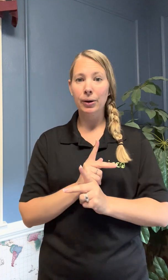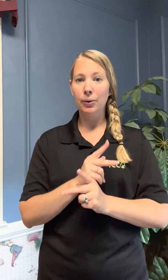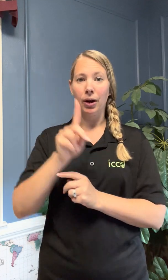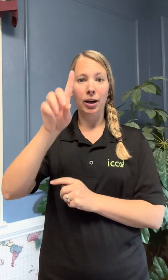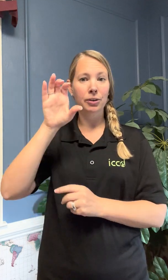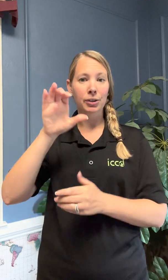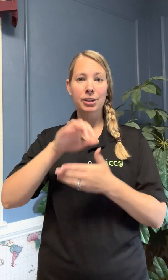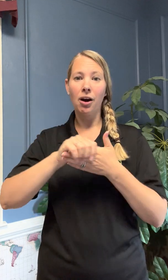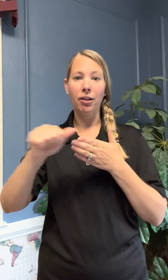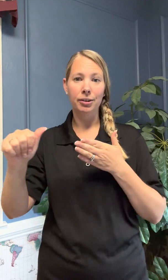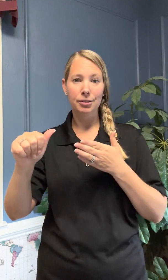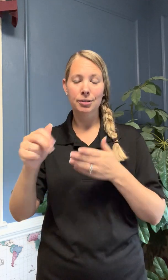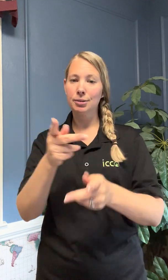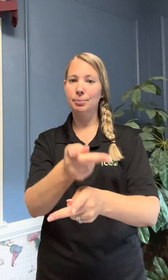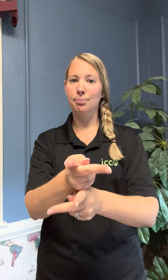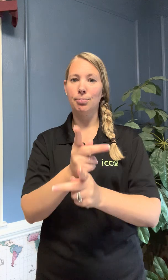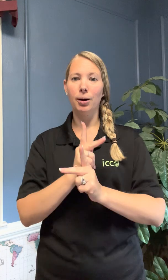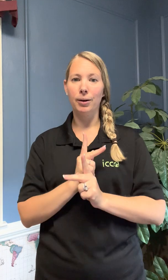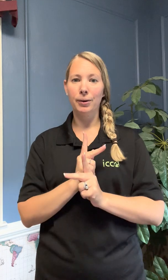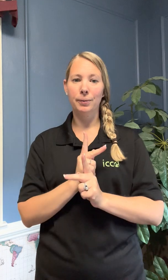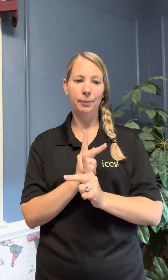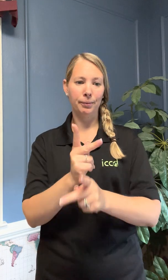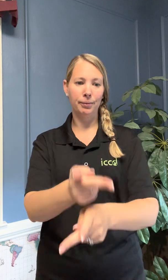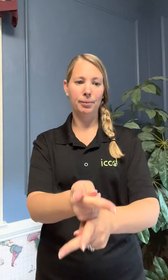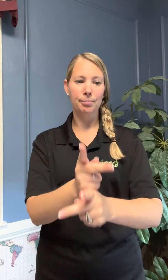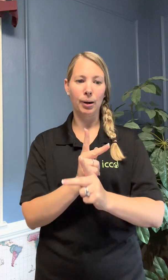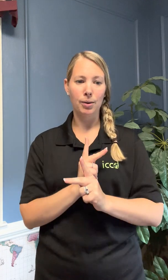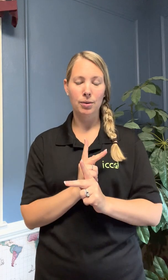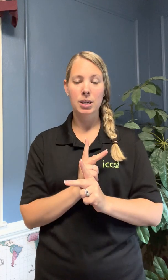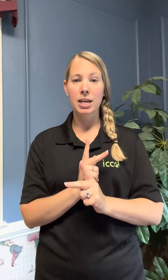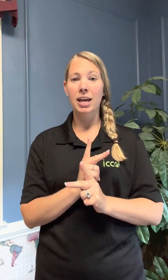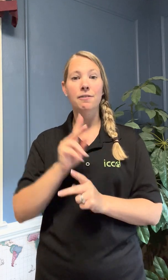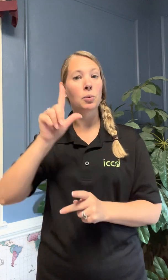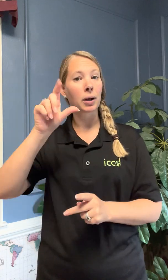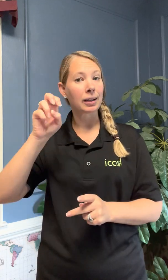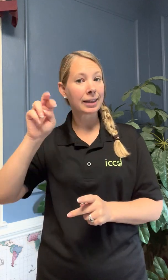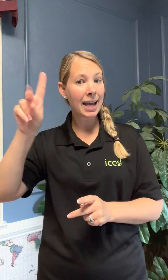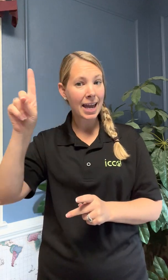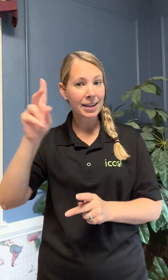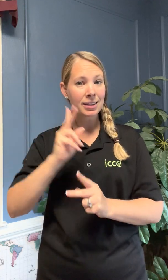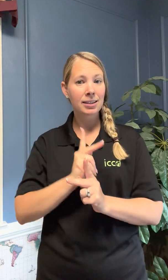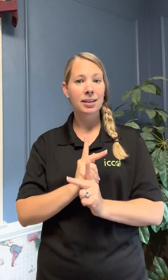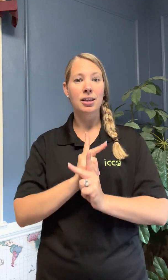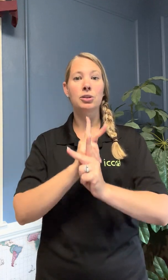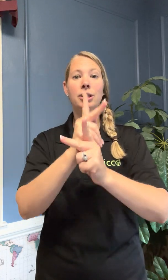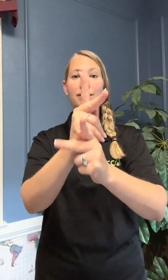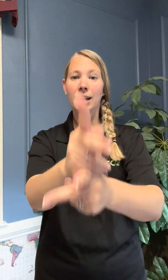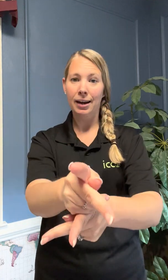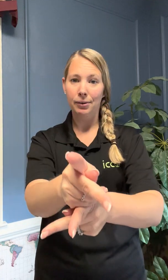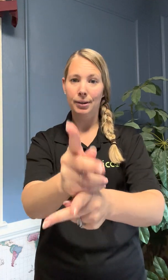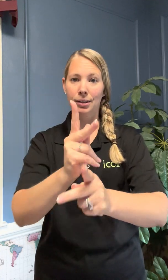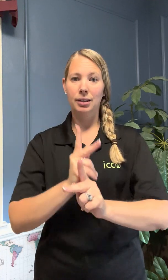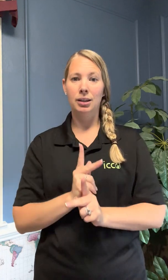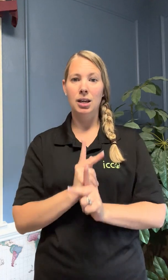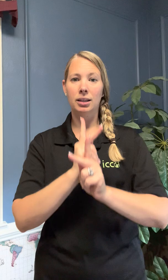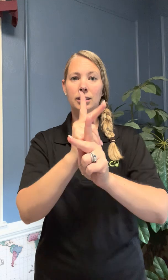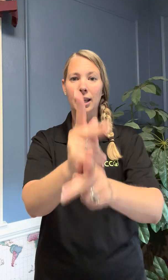borrow $100, borrow, borrow. If you wanna lend, then you give it out,